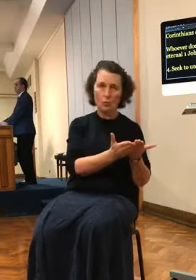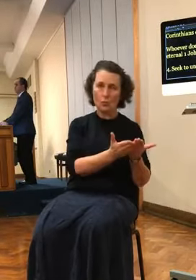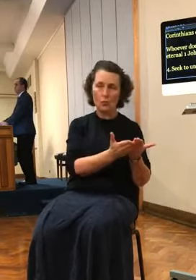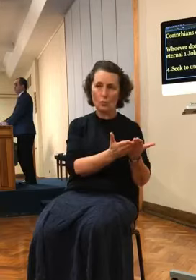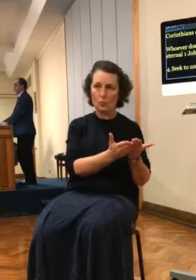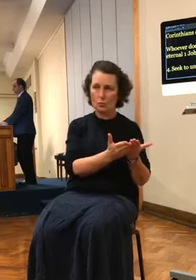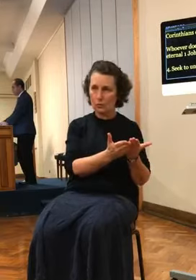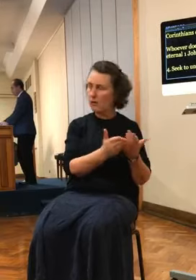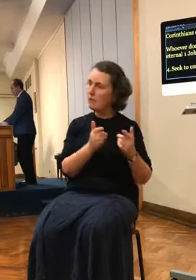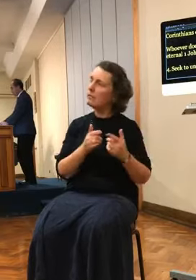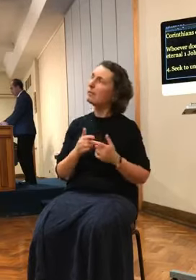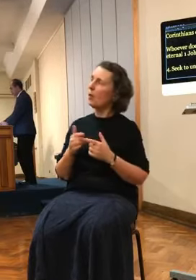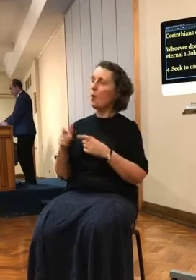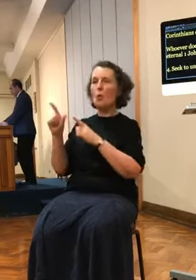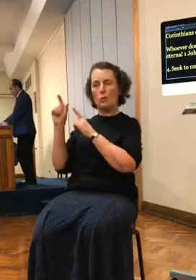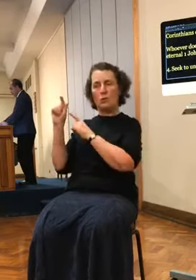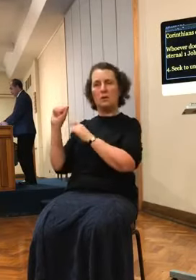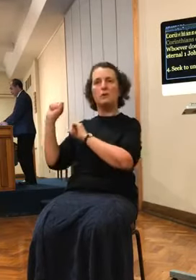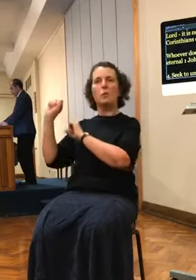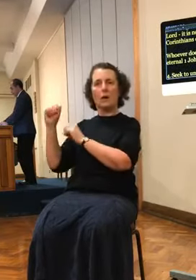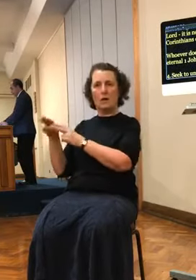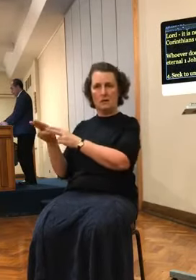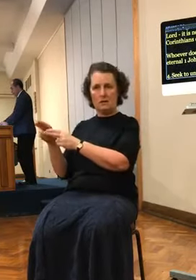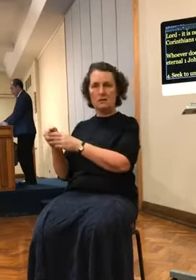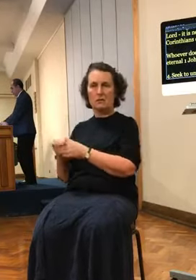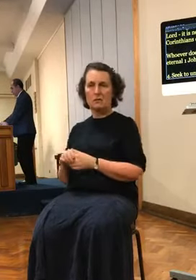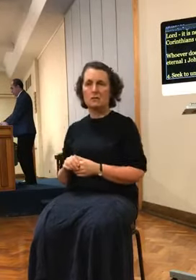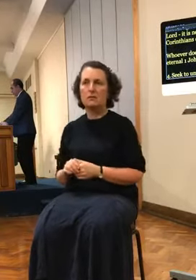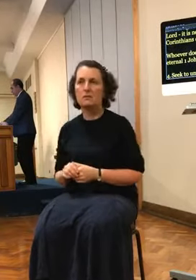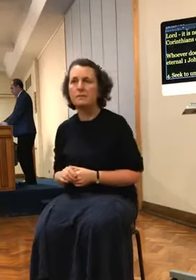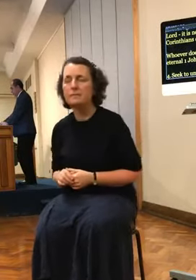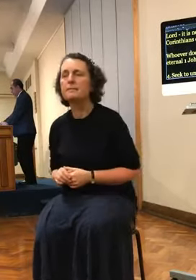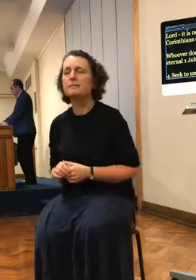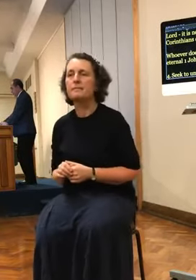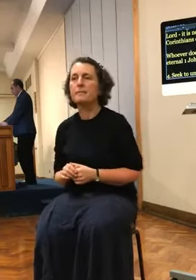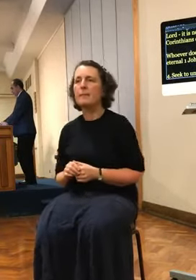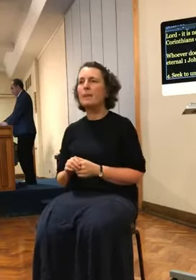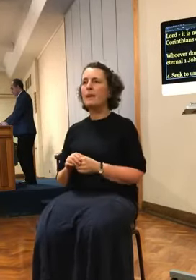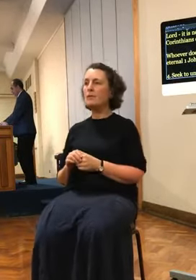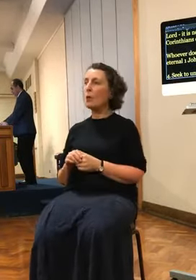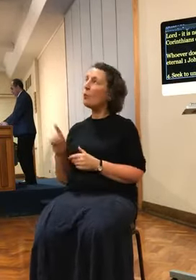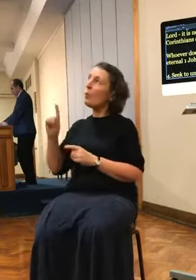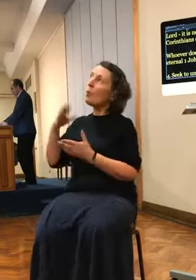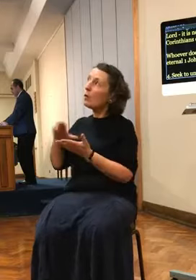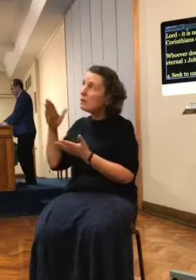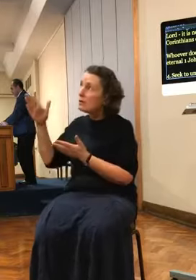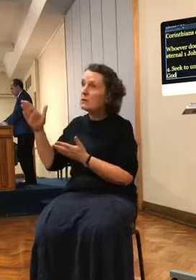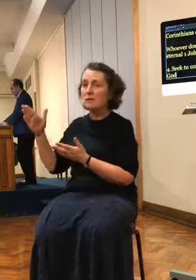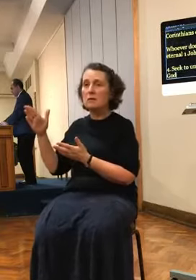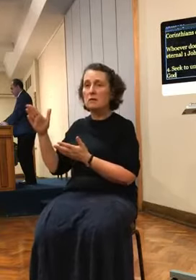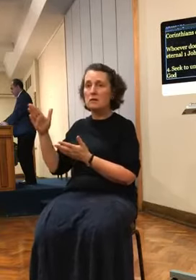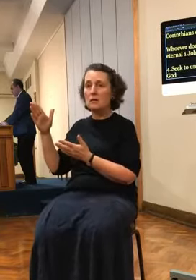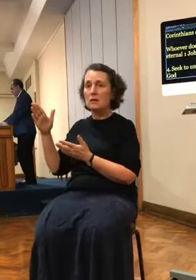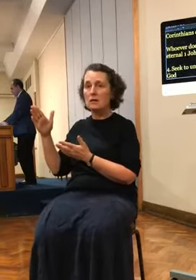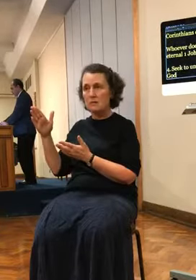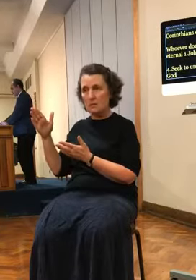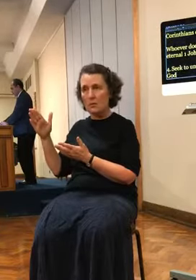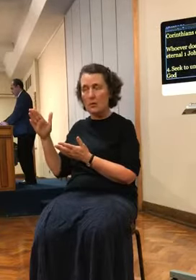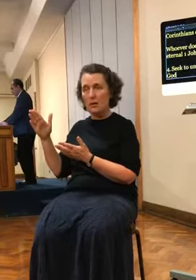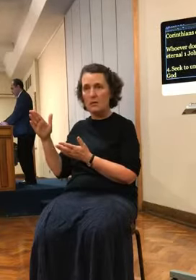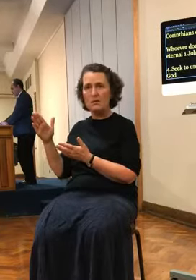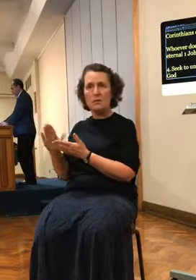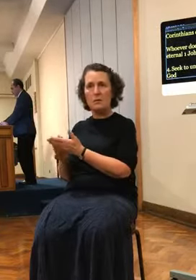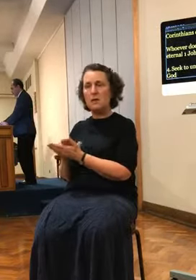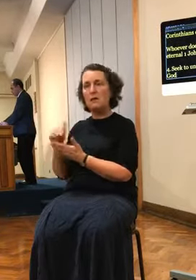God and walk in the will of God. So make every decision according to the word of